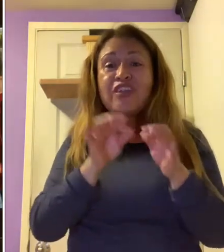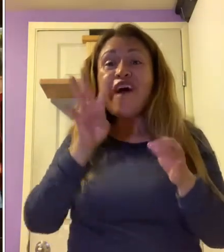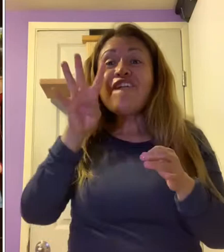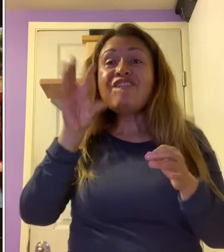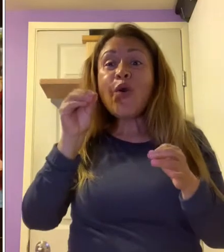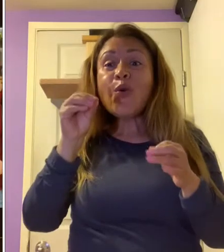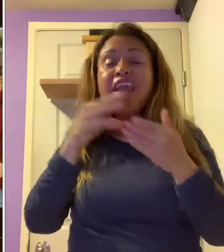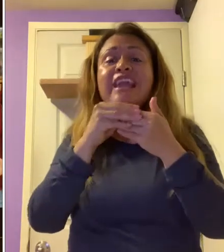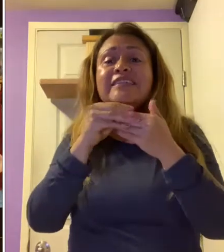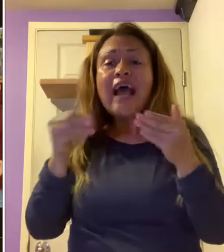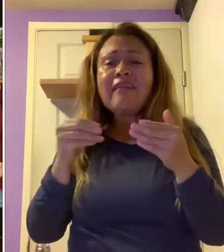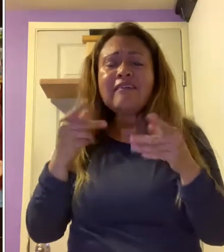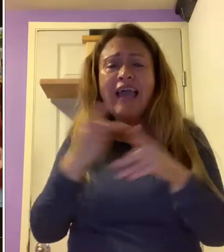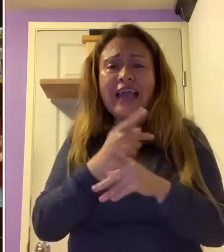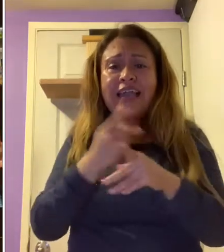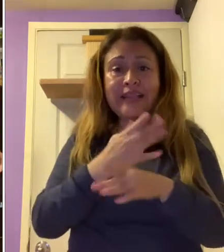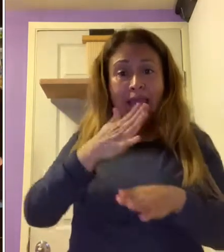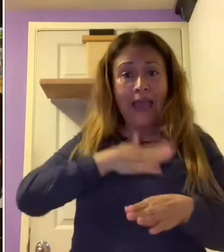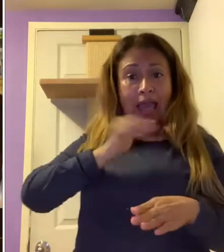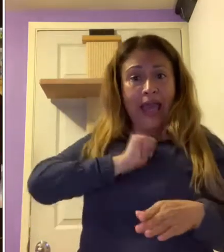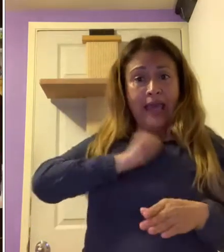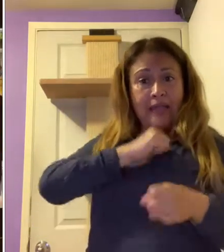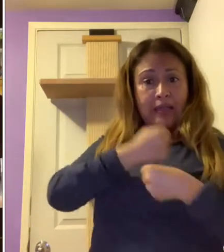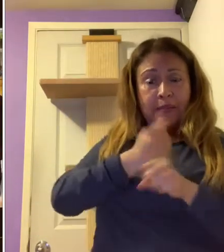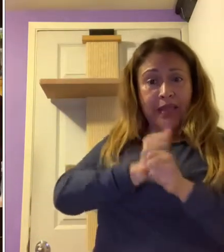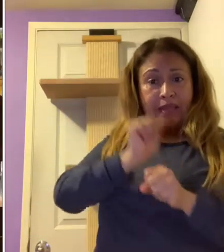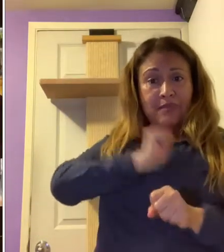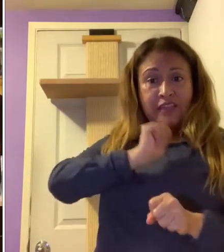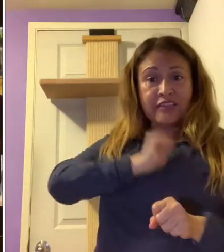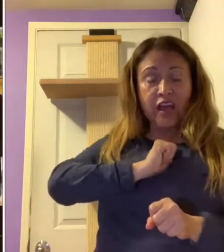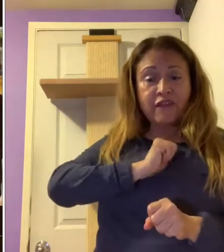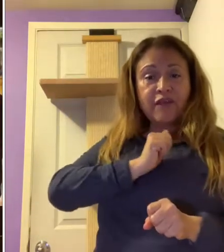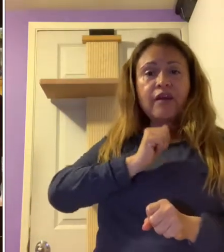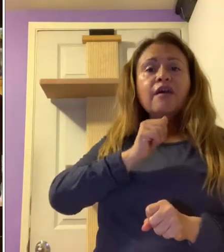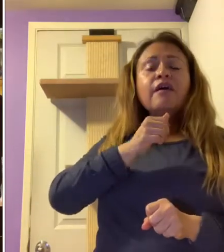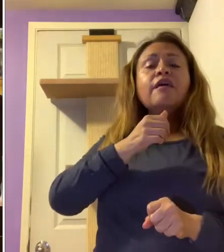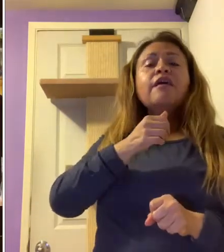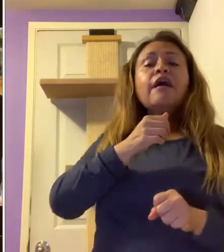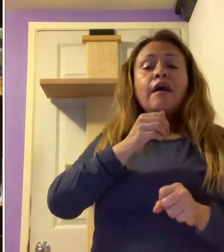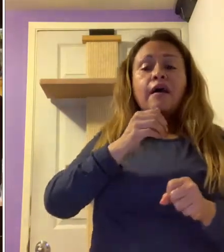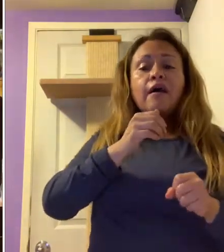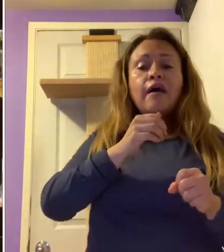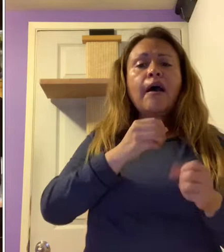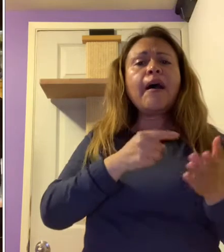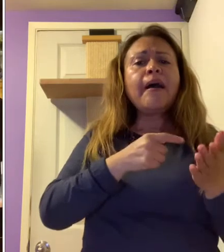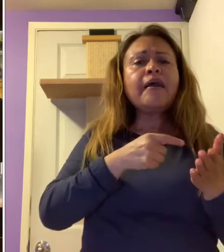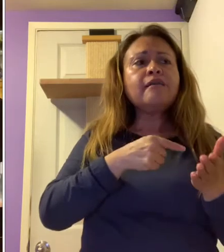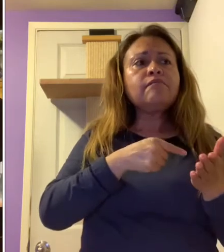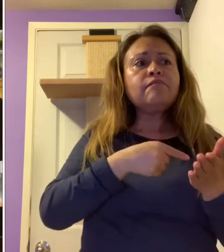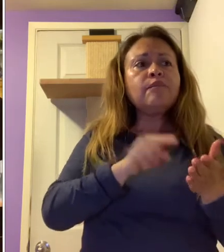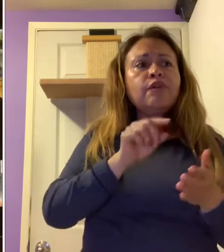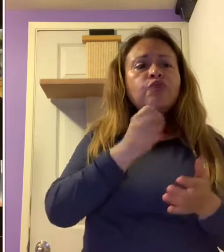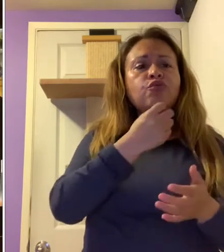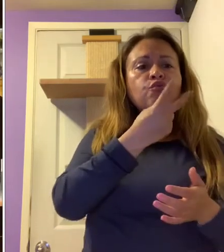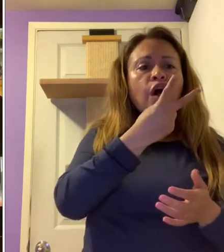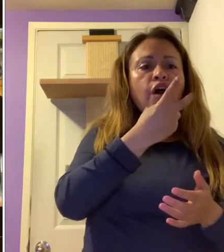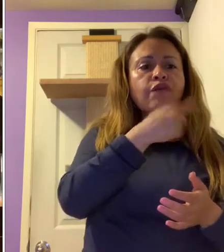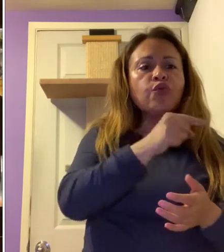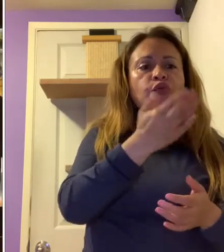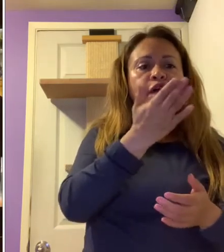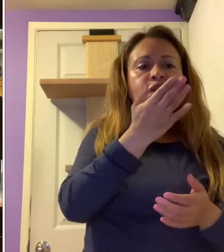we're talking about $40. I calculated the price at home. To make a gallon of grass-fed bone broth in the Instant Pot, it